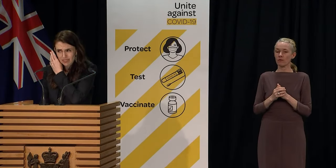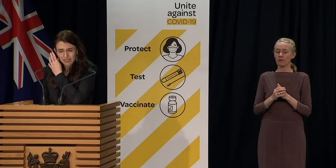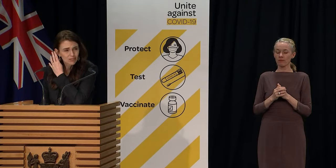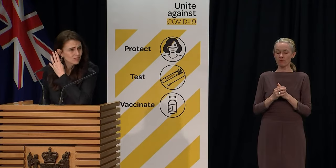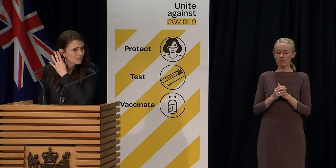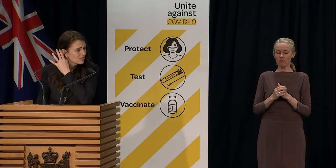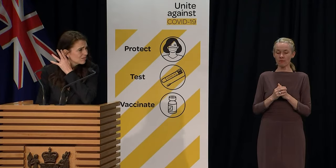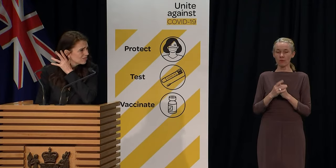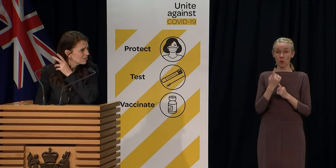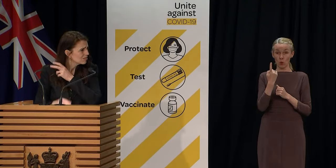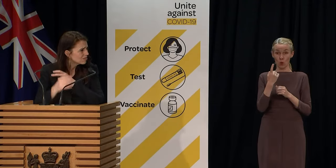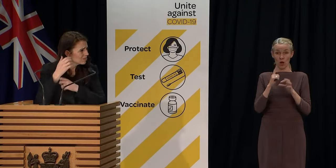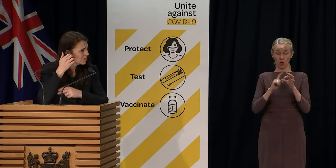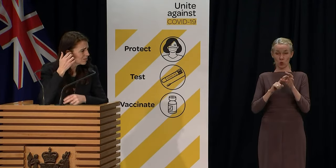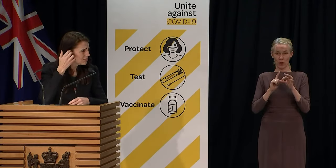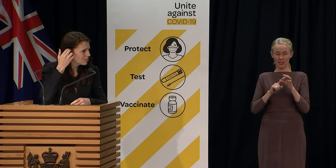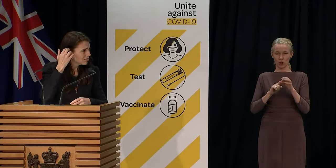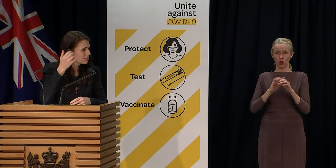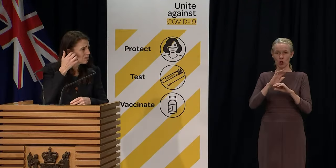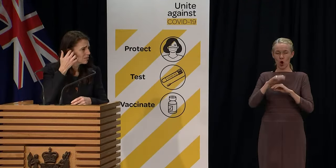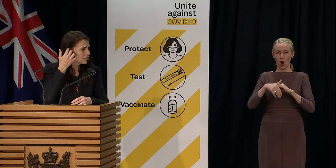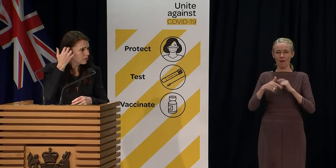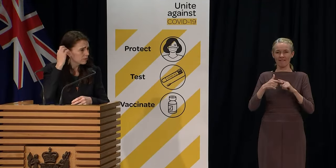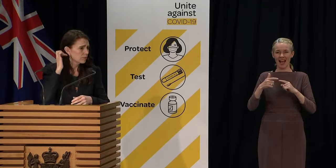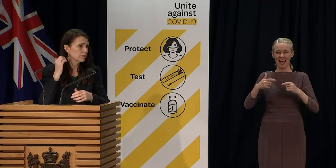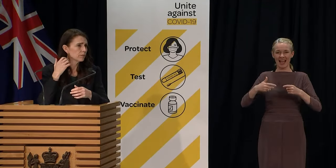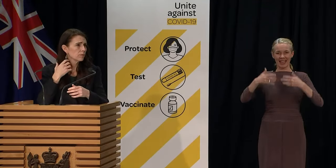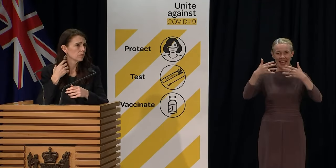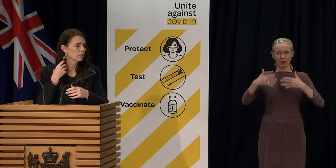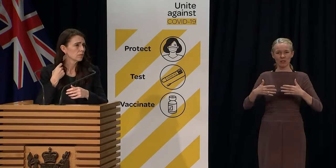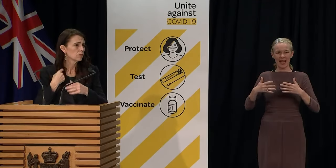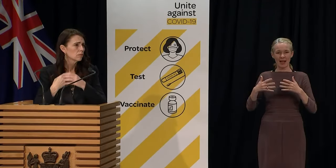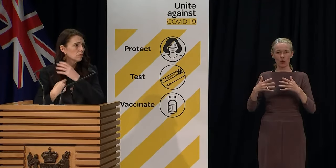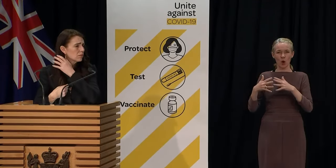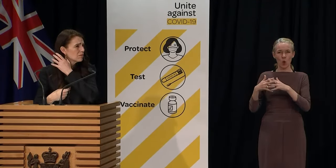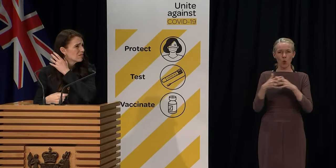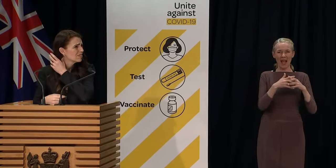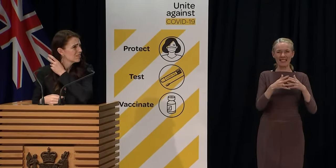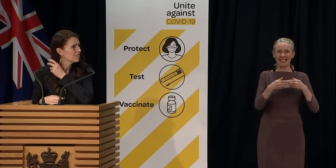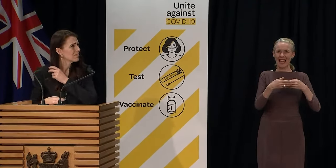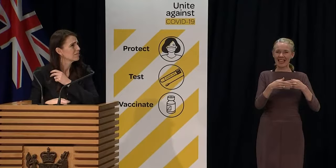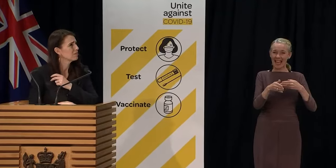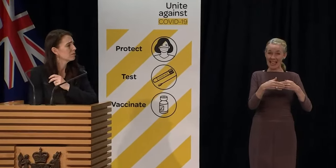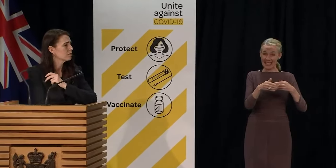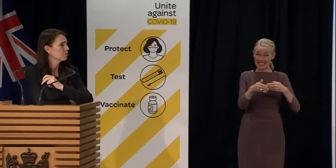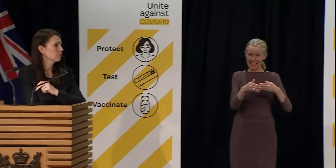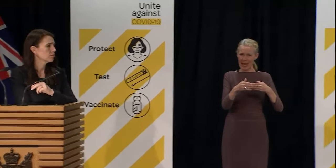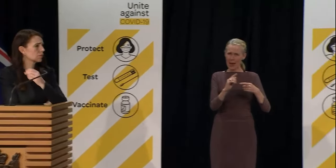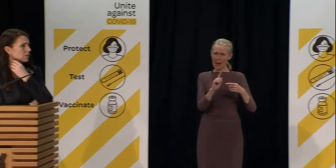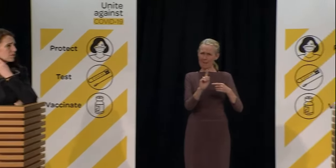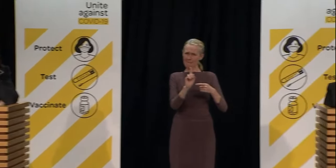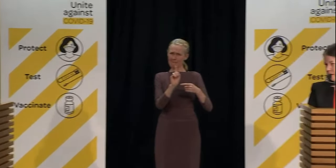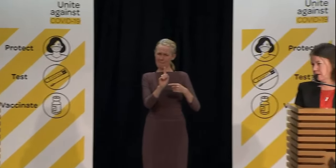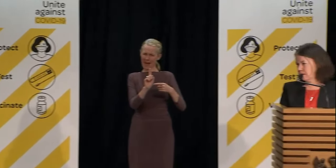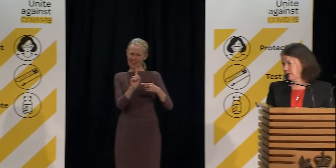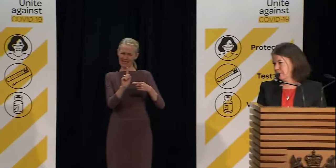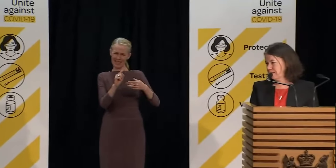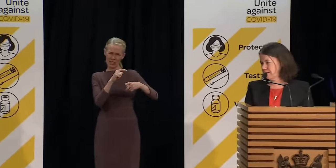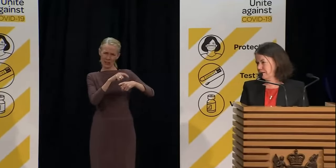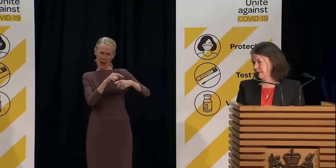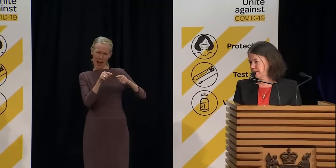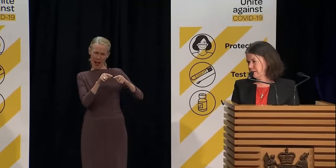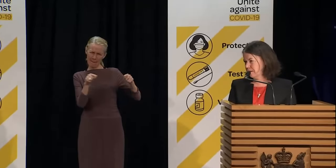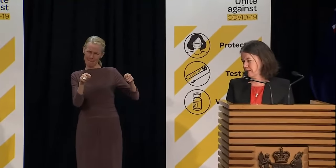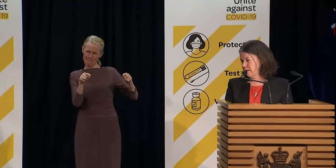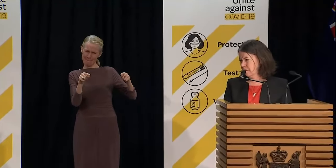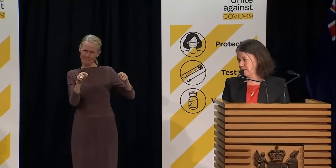Countdown Westgate at a time that the supermarket's not open to the public. Can you clarify if a Countdown worker was infectious on